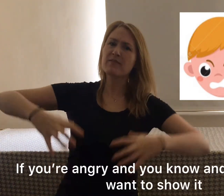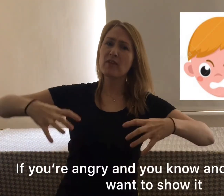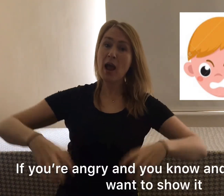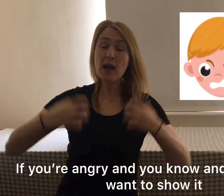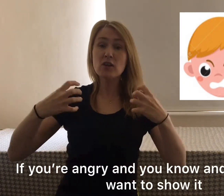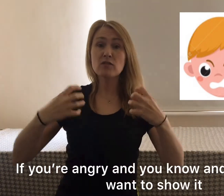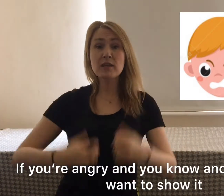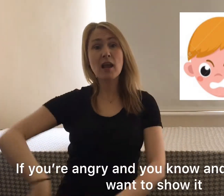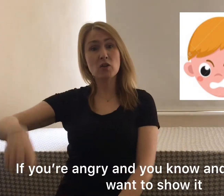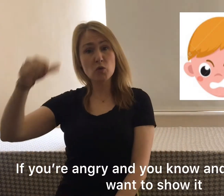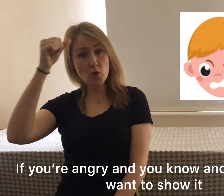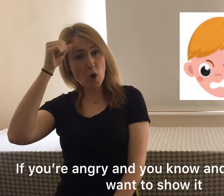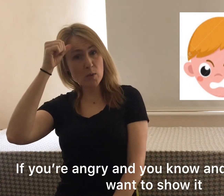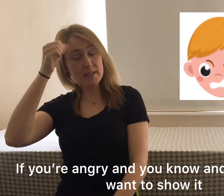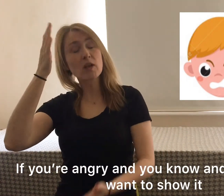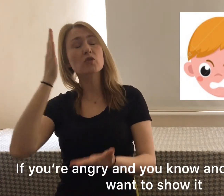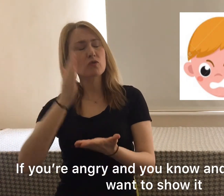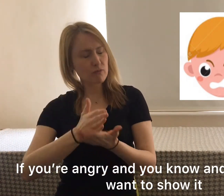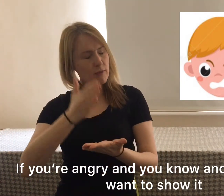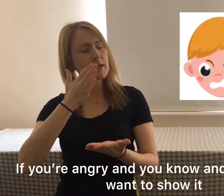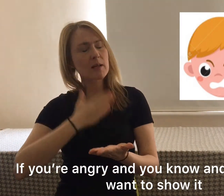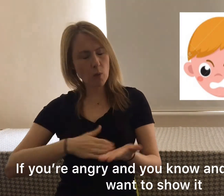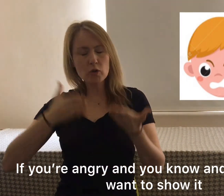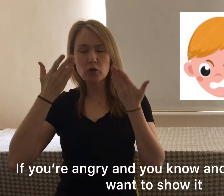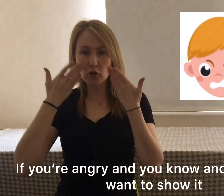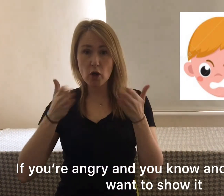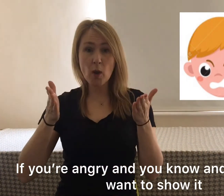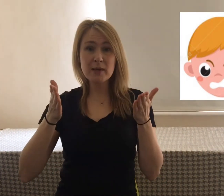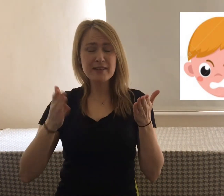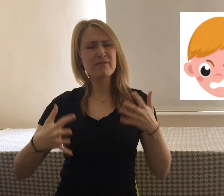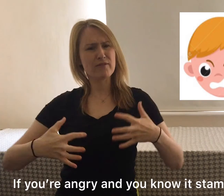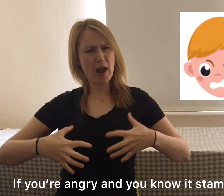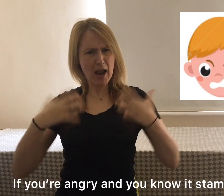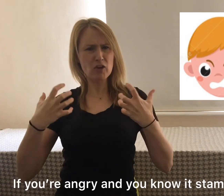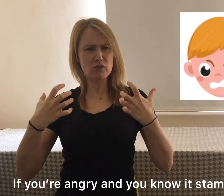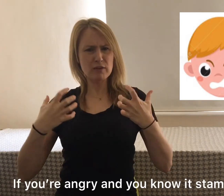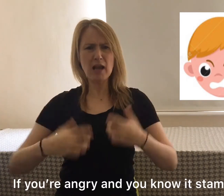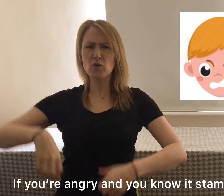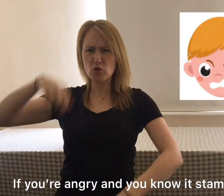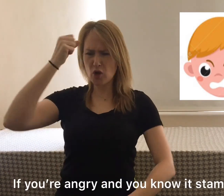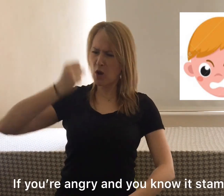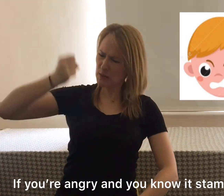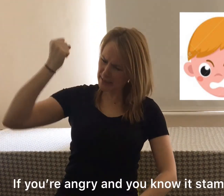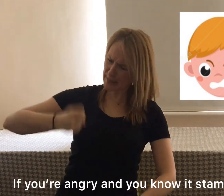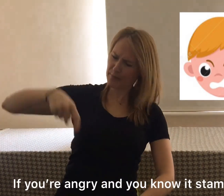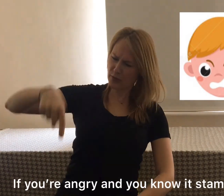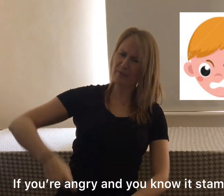you're angry and you know it, and you really want to show it. If you're angry and you know it, stamp your feet.